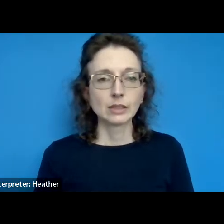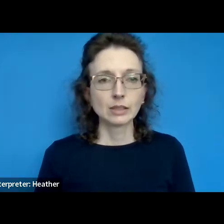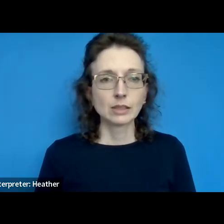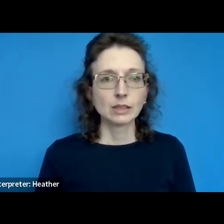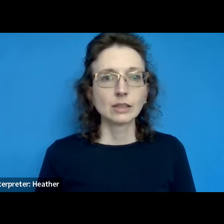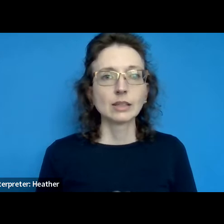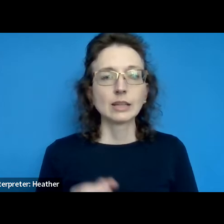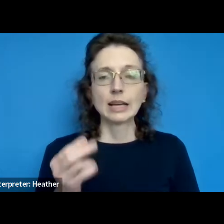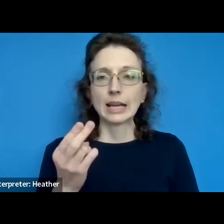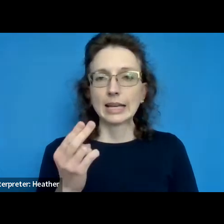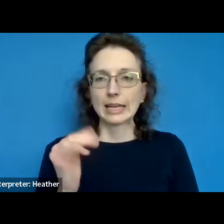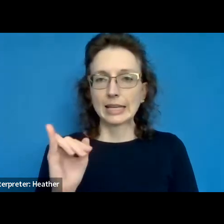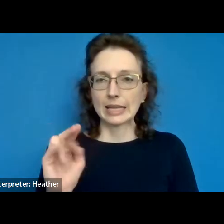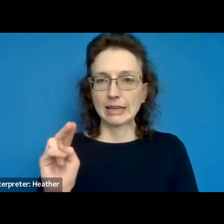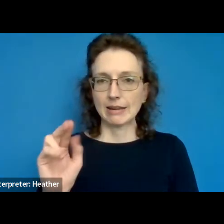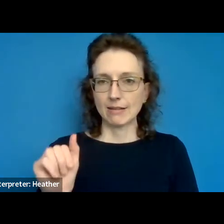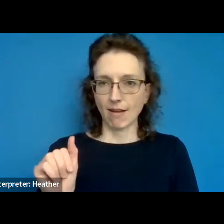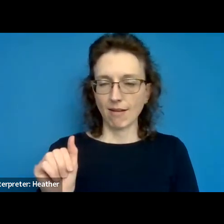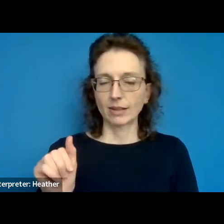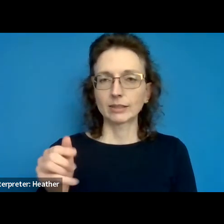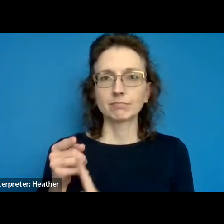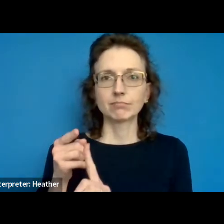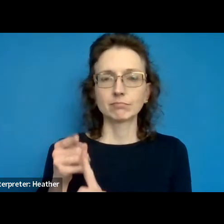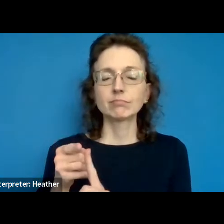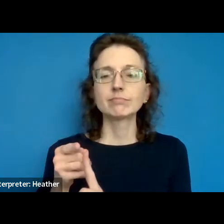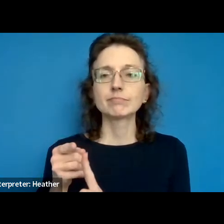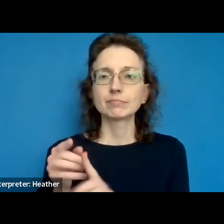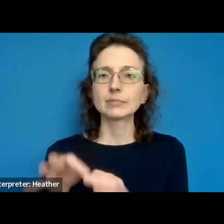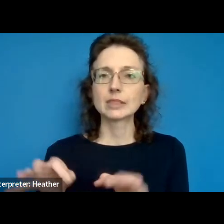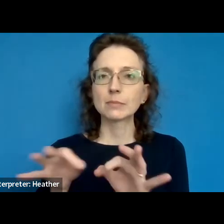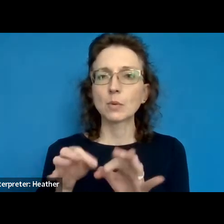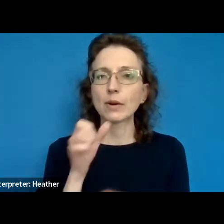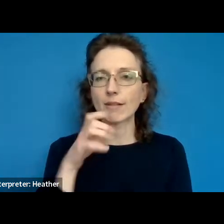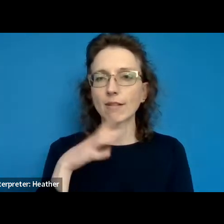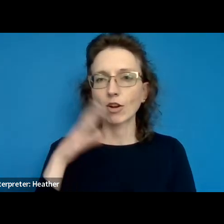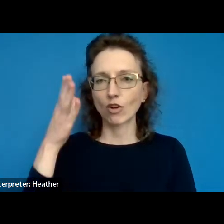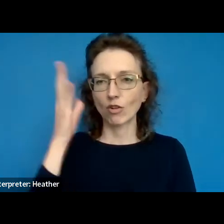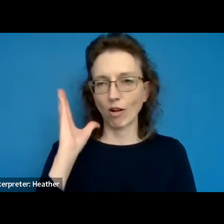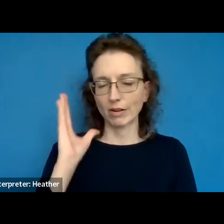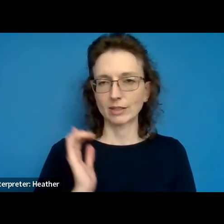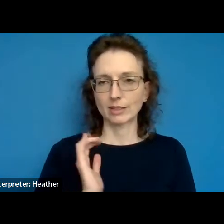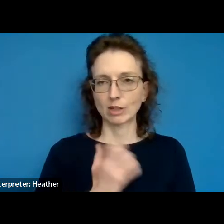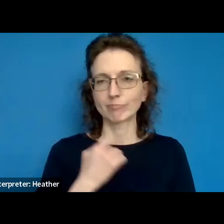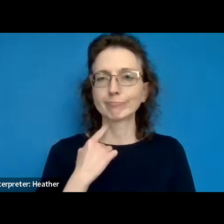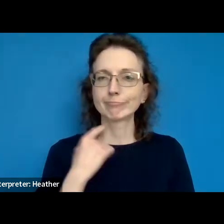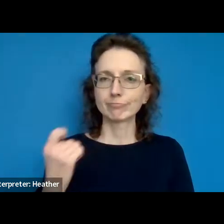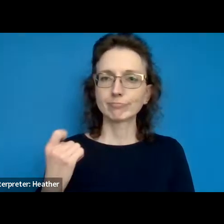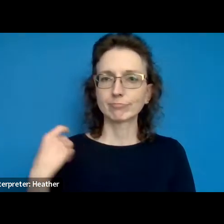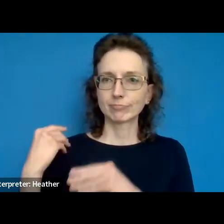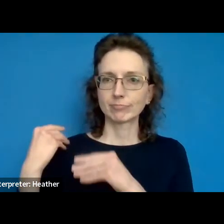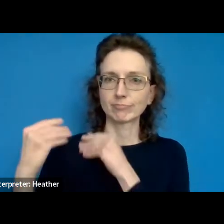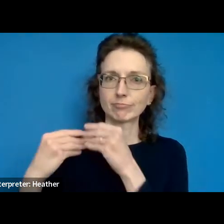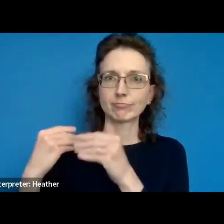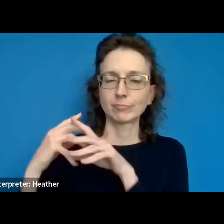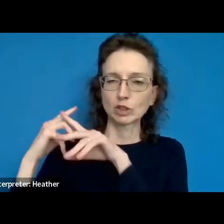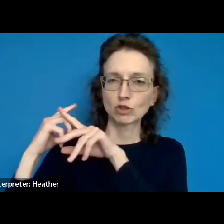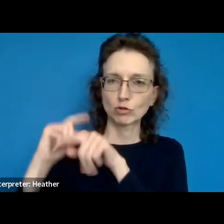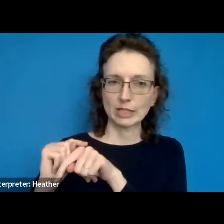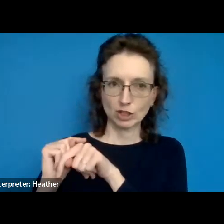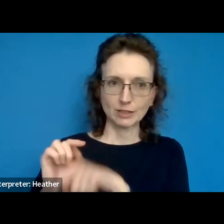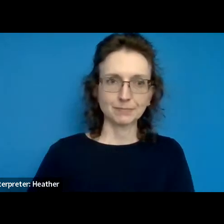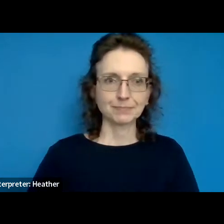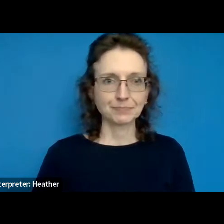Hina is a important goddess in Tongan tradition. She